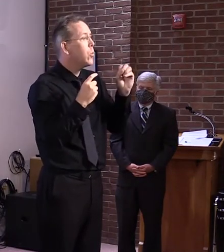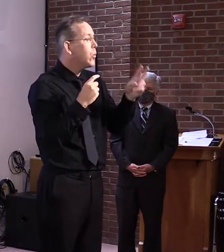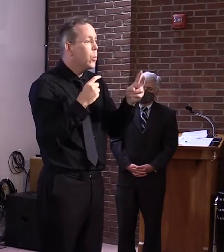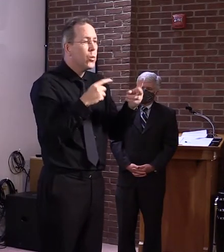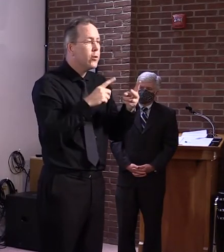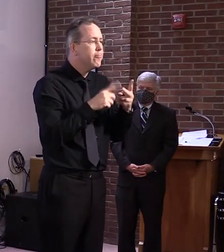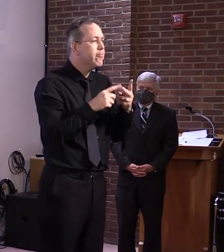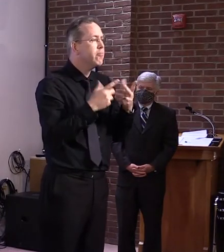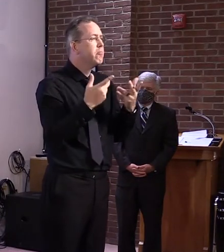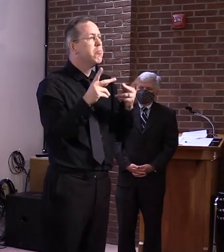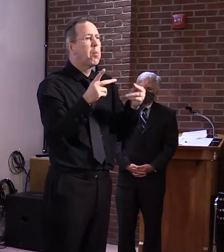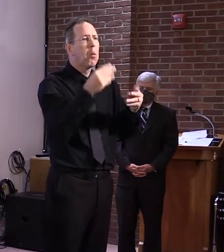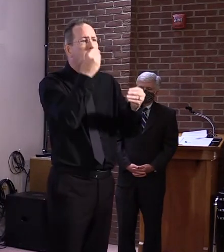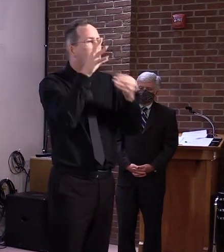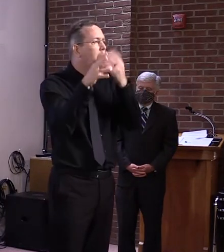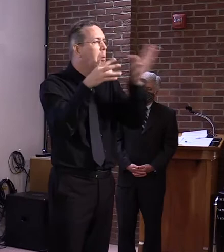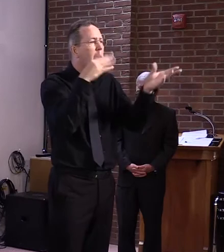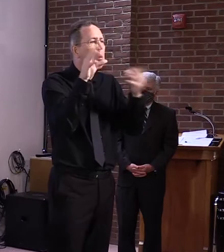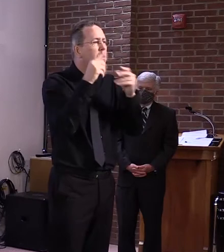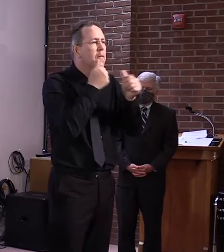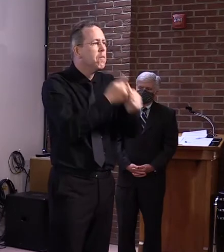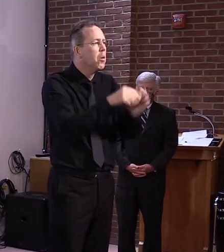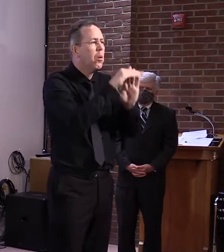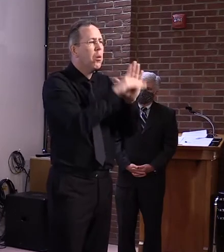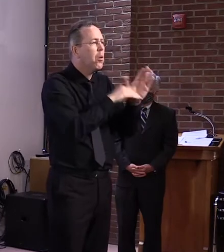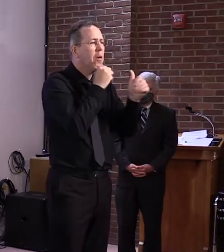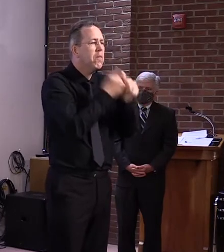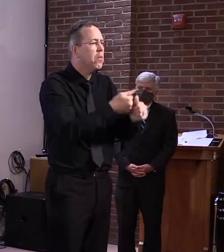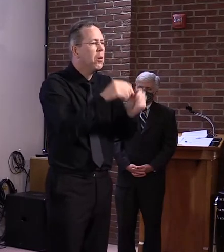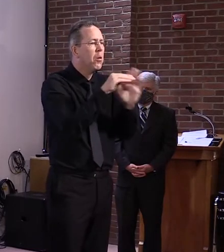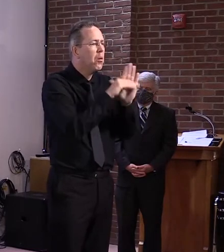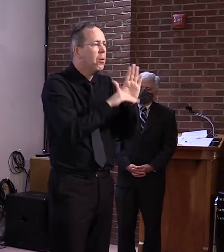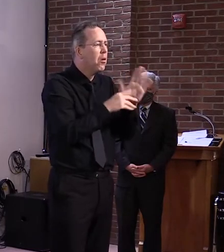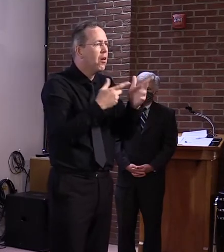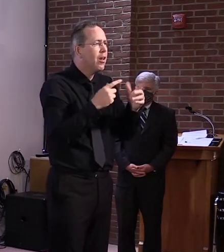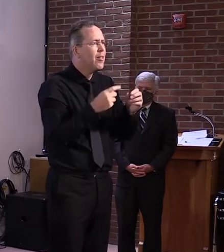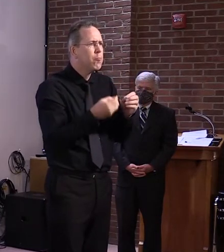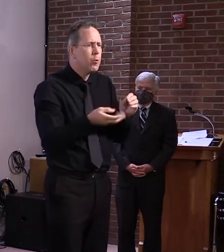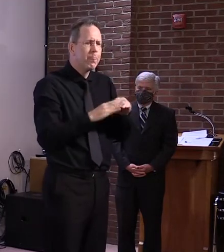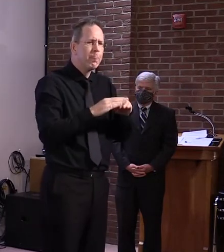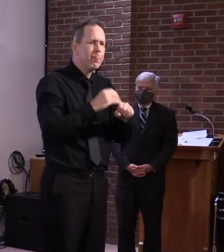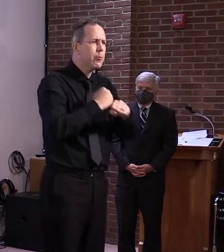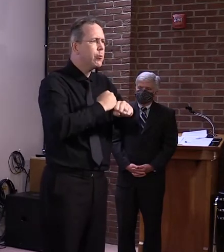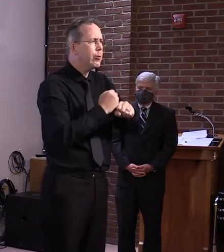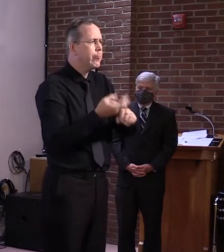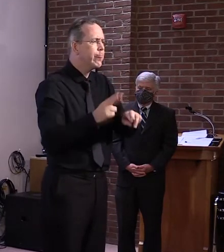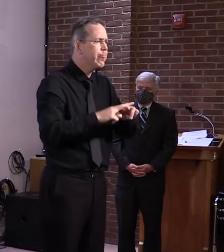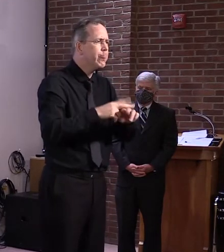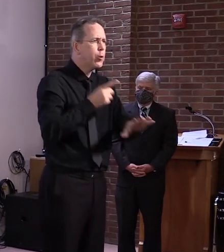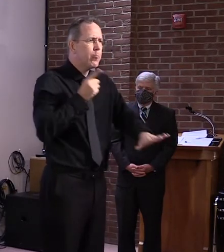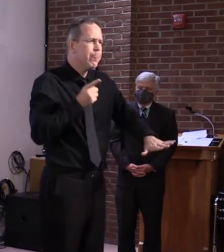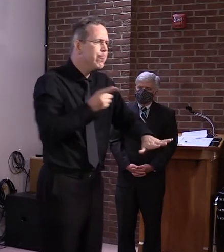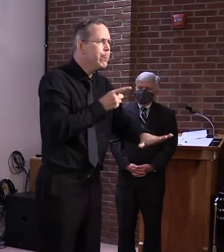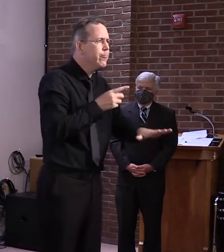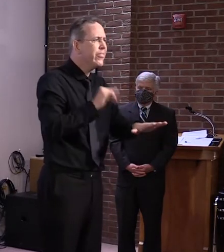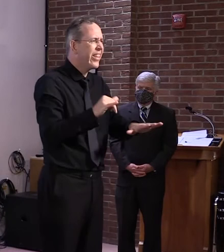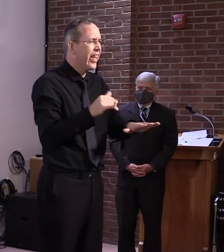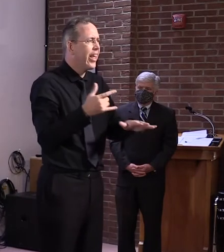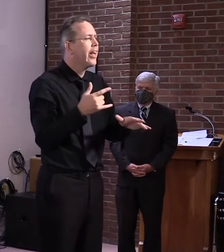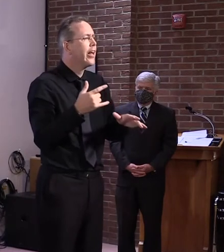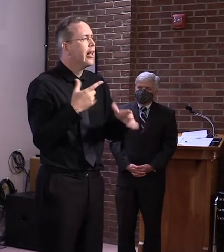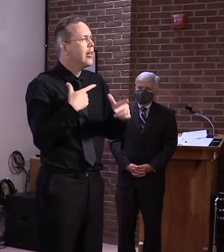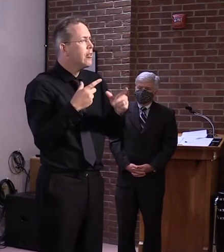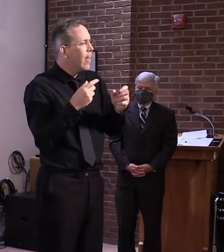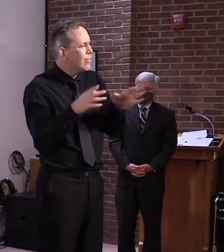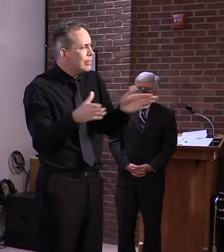could find ways to enforce in a different way, then might consider it. But at this point in time, I just